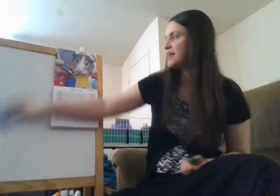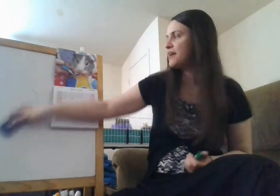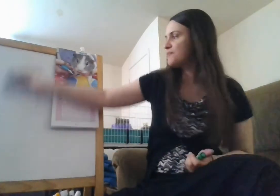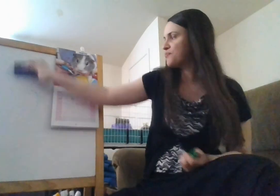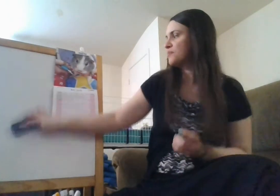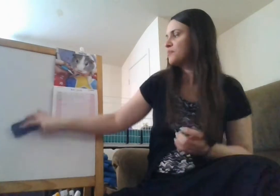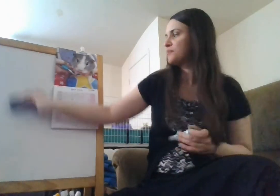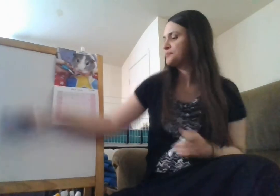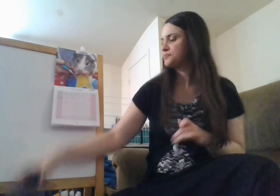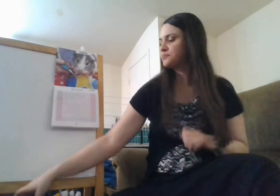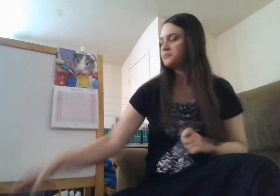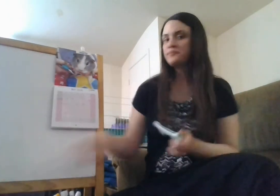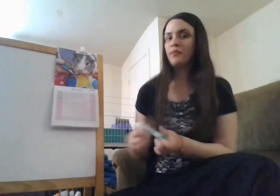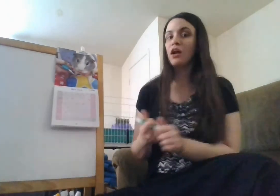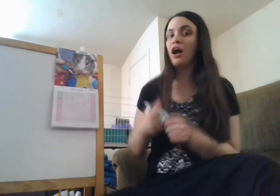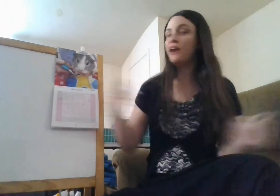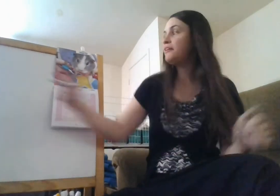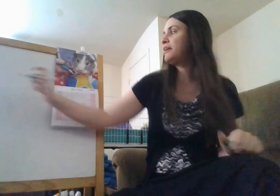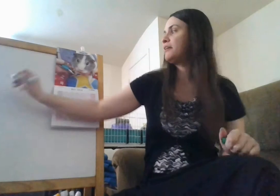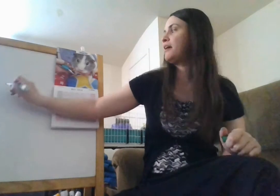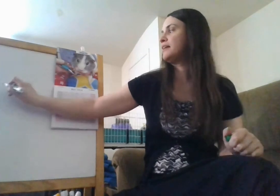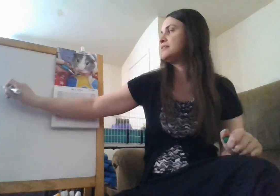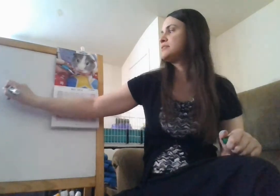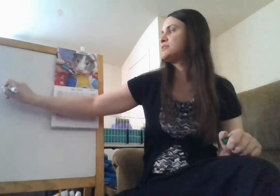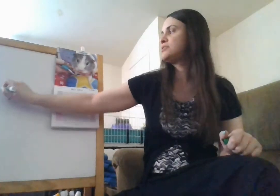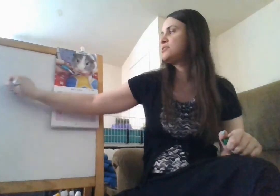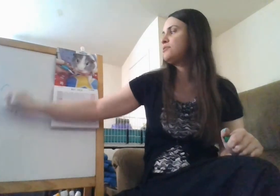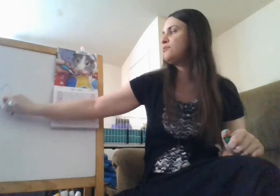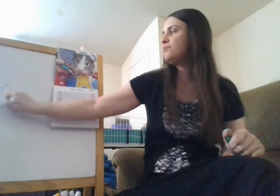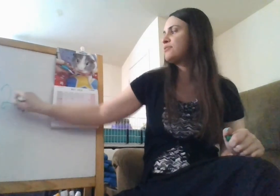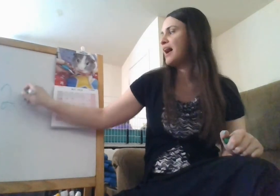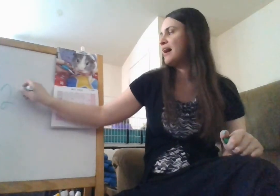it? Our year is